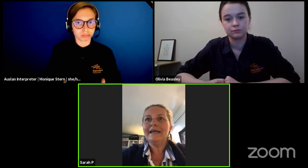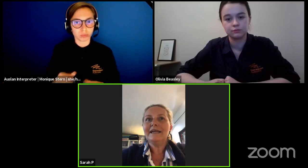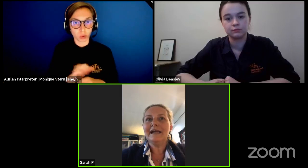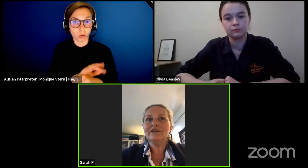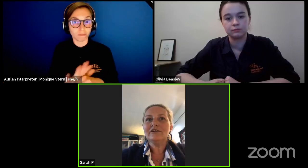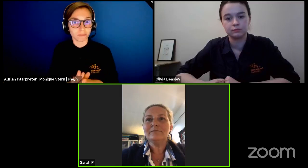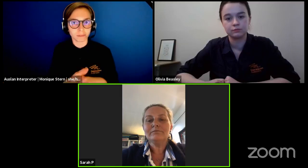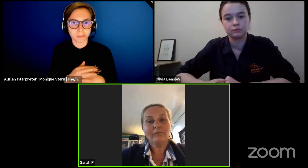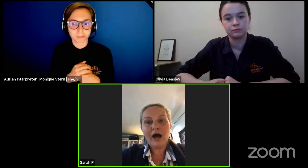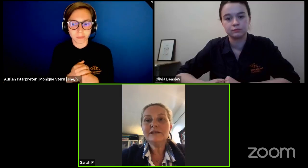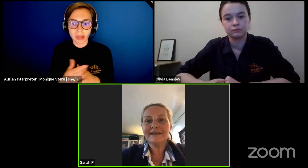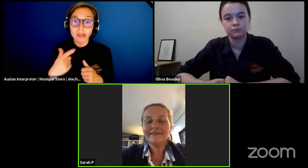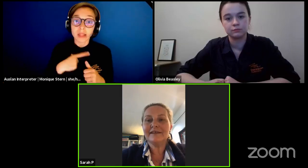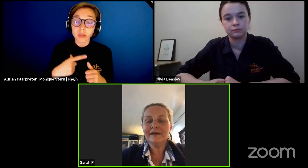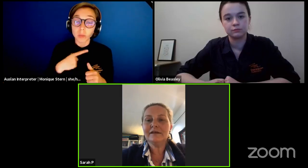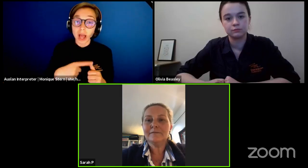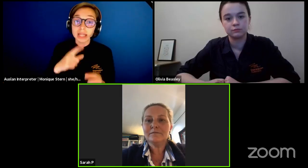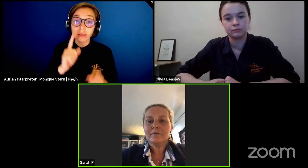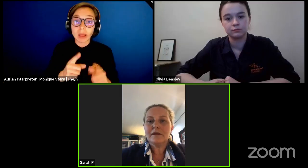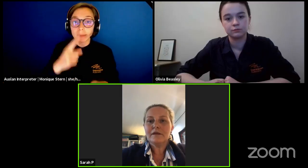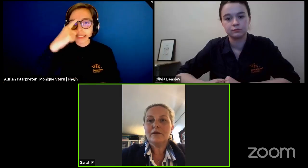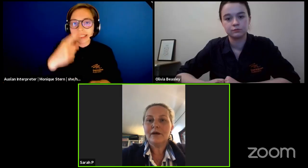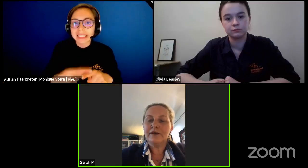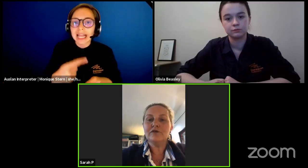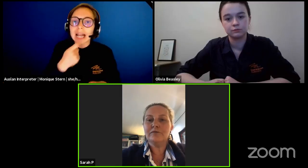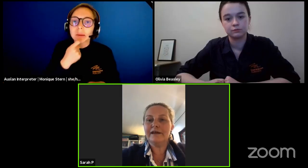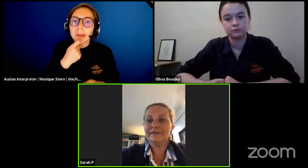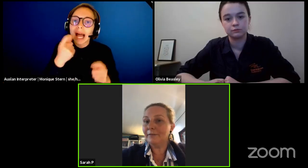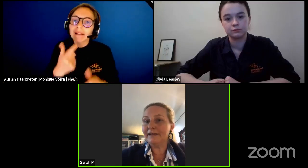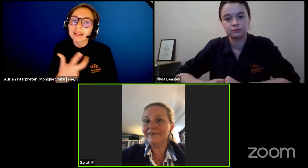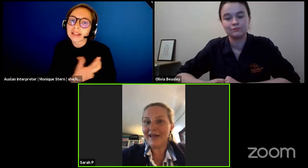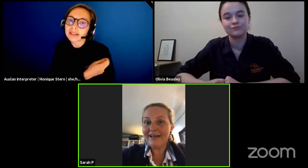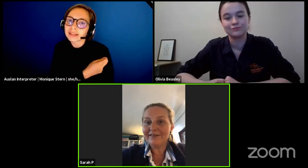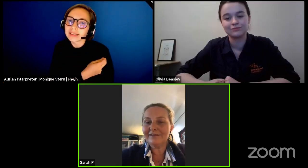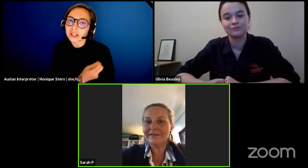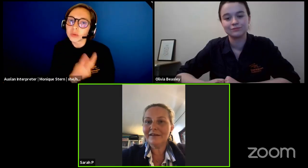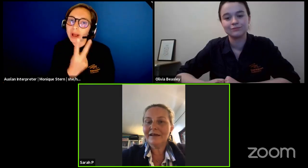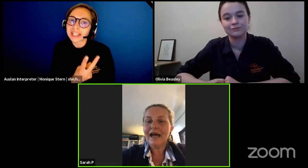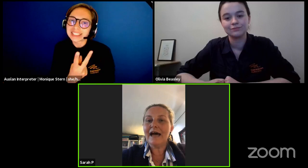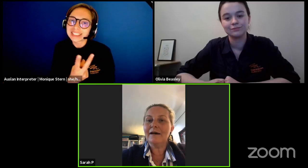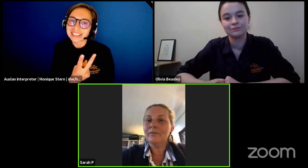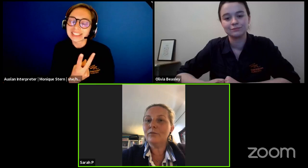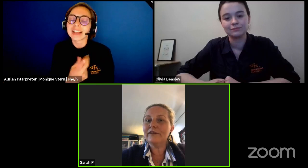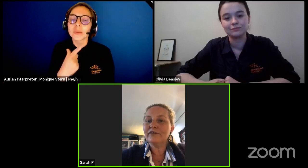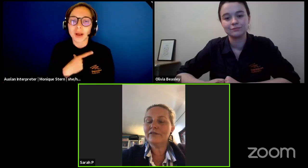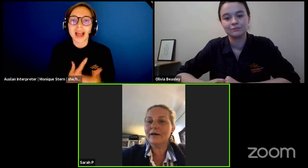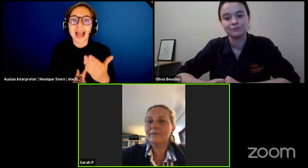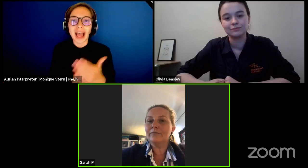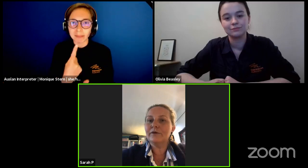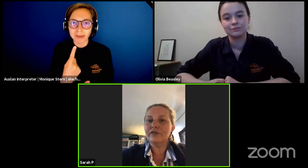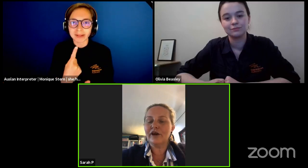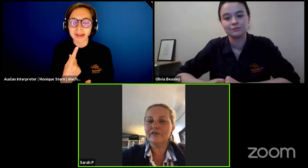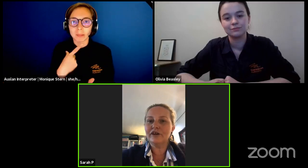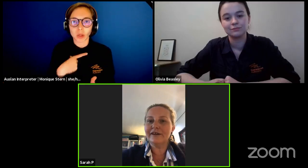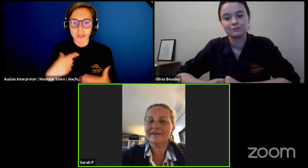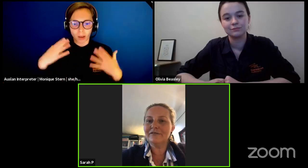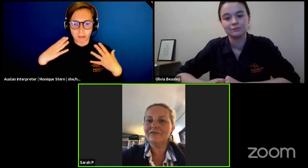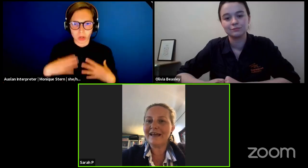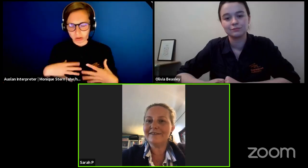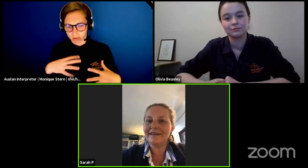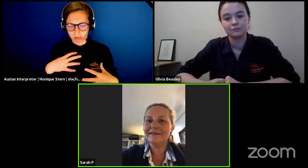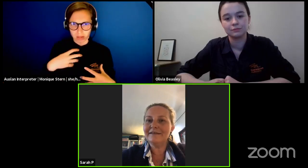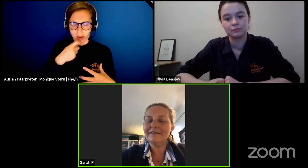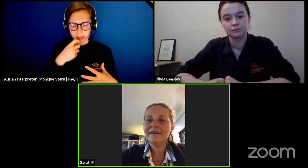may get mildly sick if you've been doubly vaxxed with the